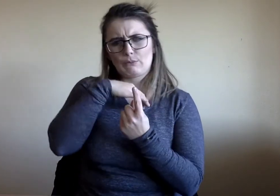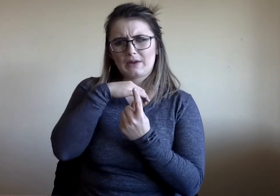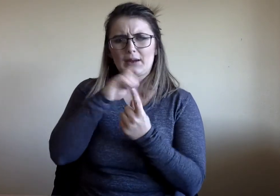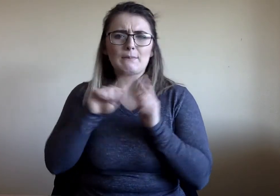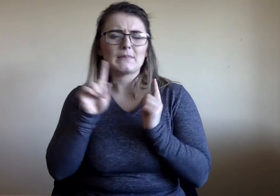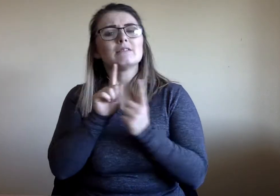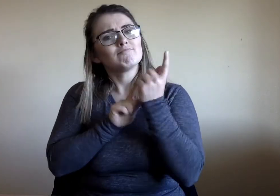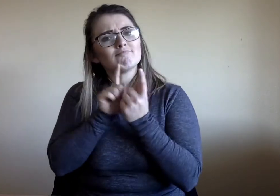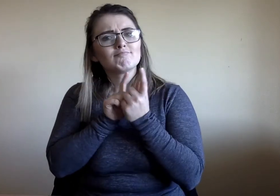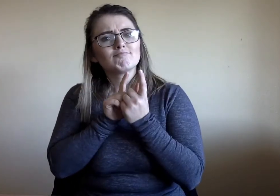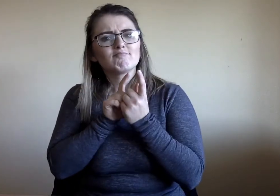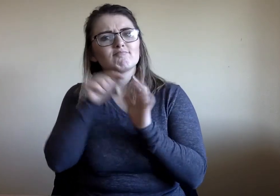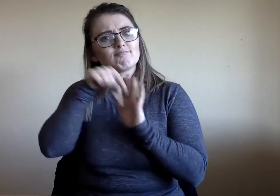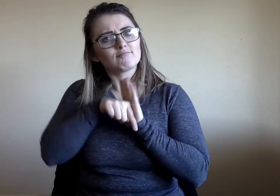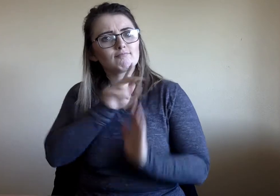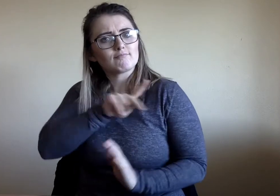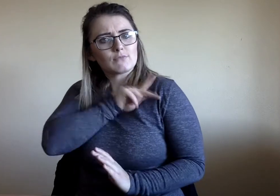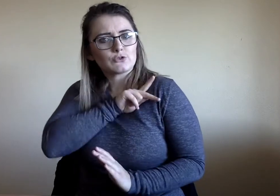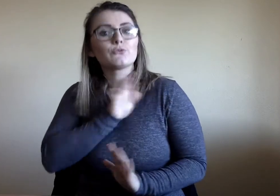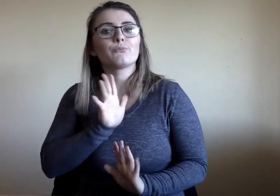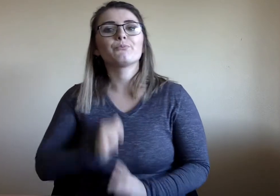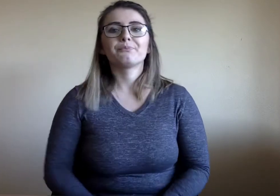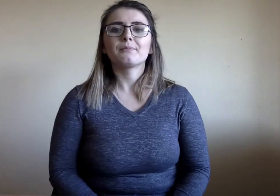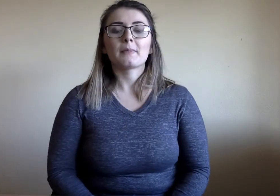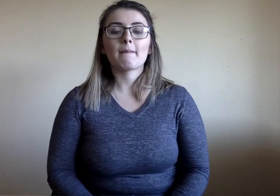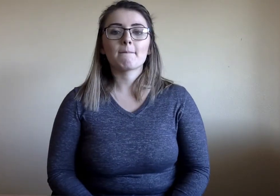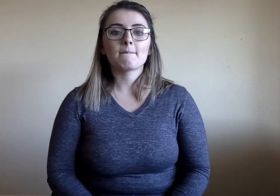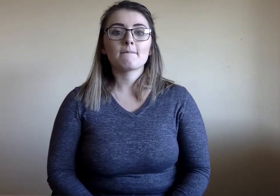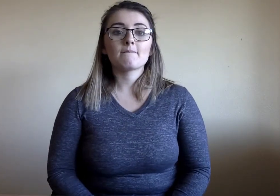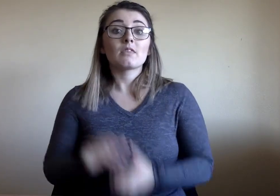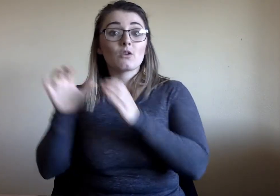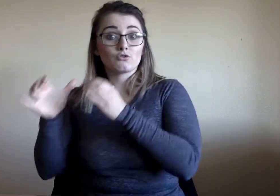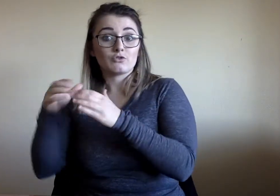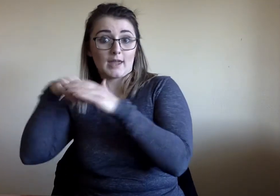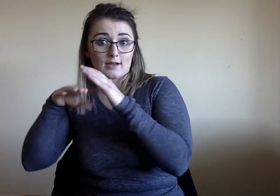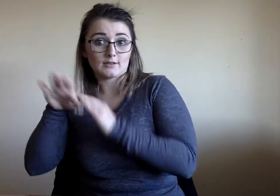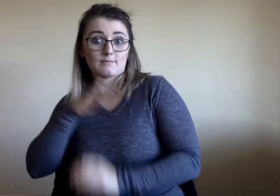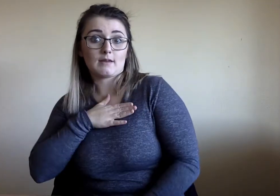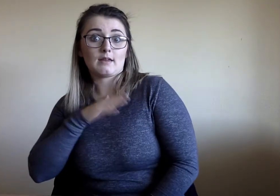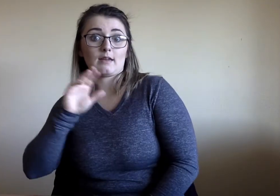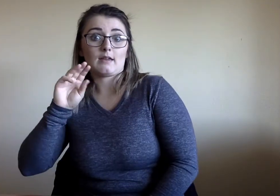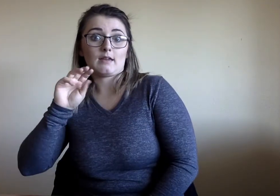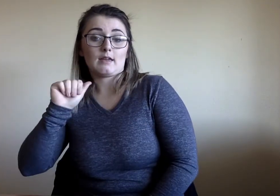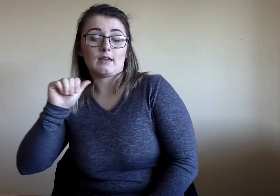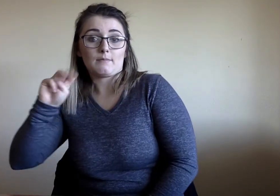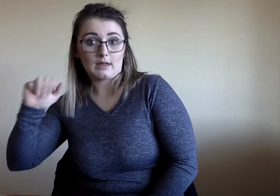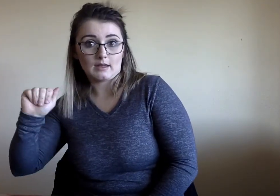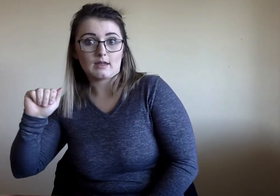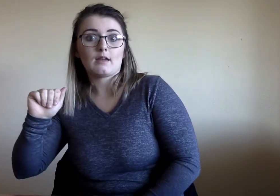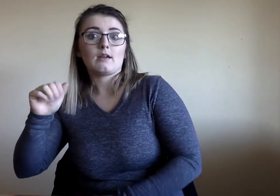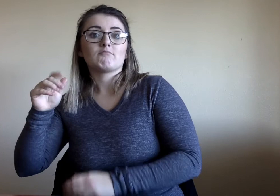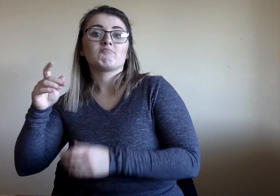like personal, I guess. And get access to my AMA, where I answer questions exclusively from Patreon